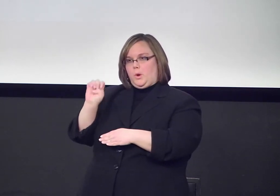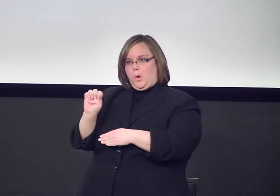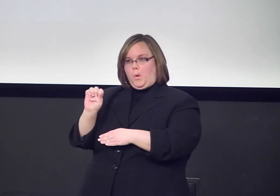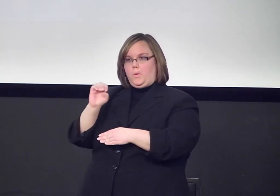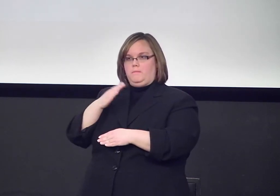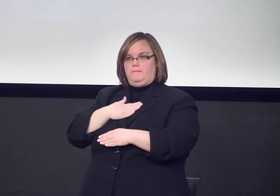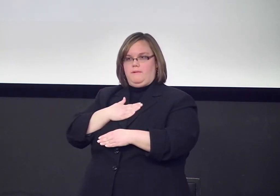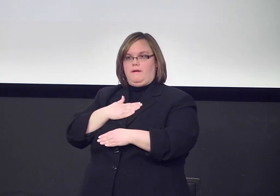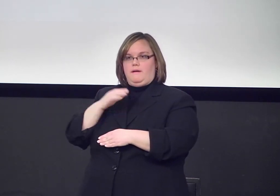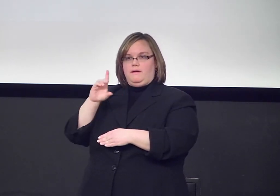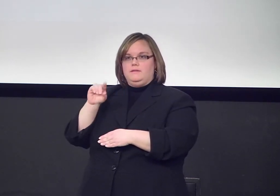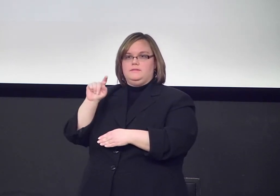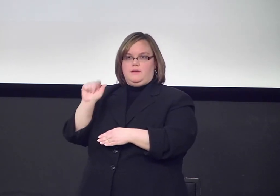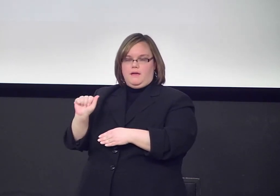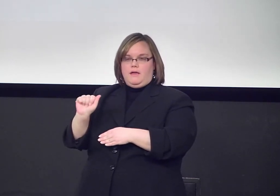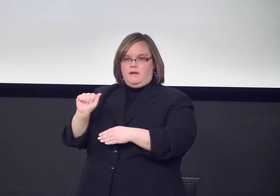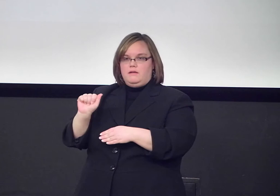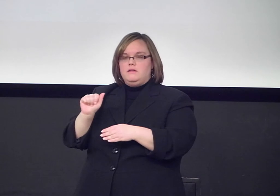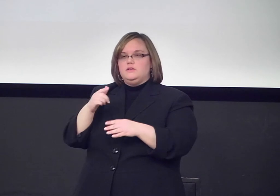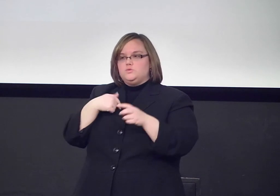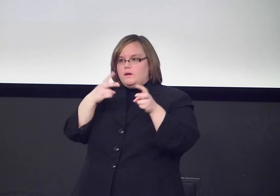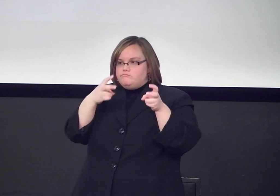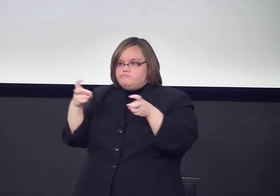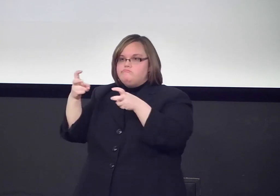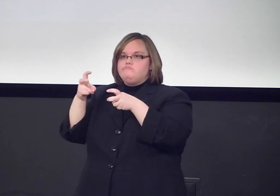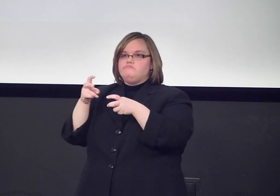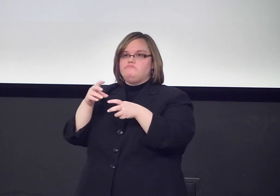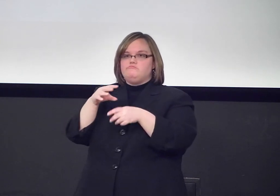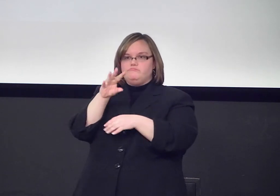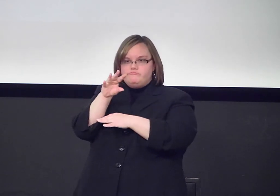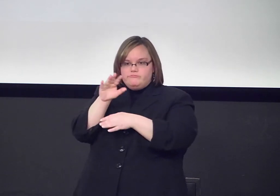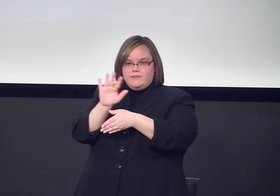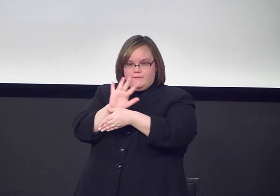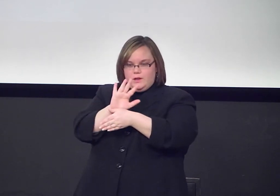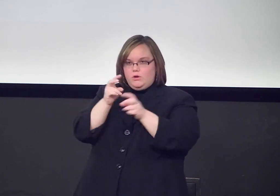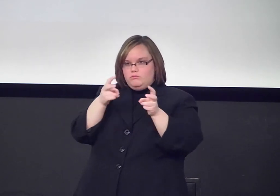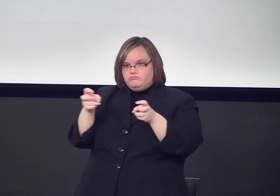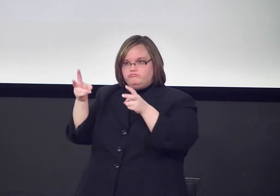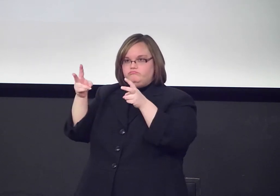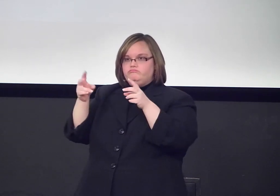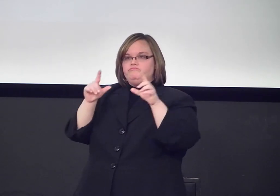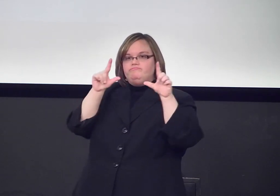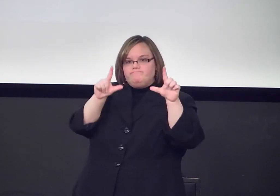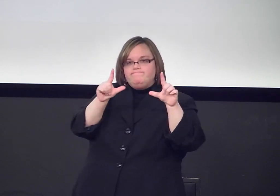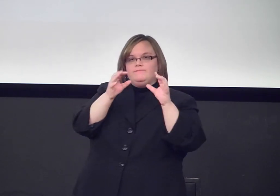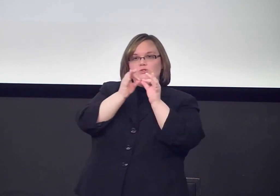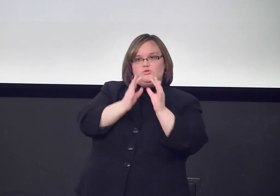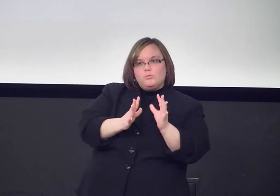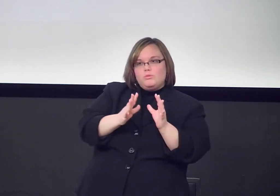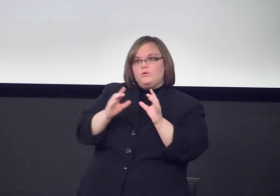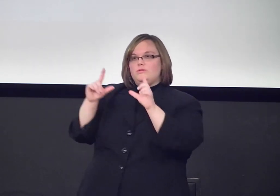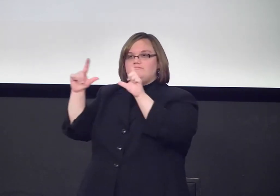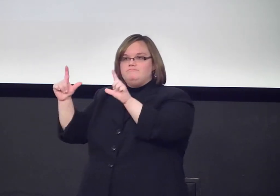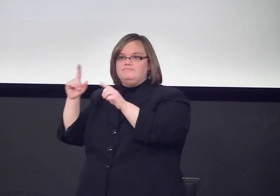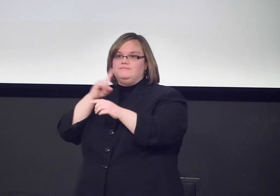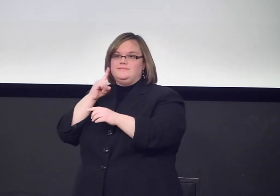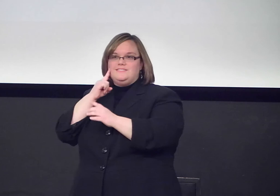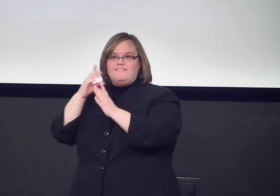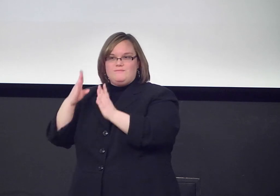We used the Elon program to code and transcribe our information from the video work of